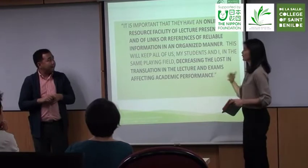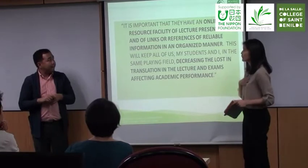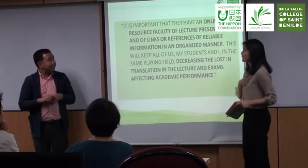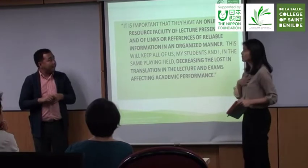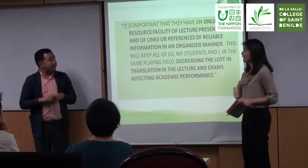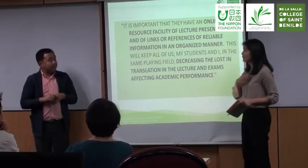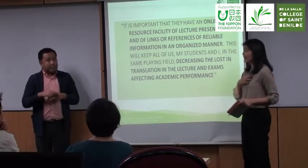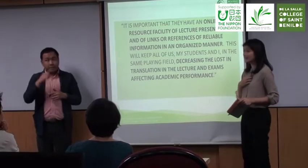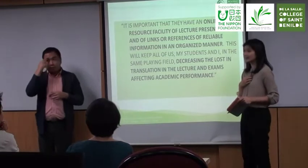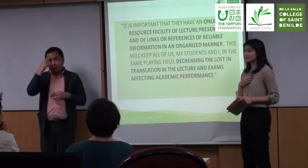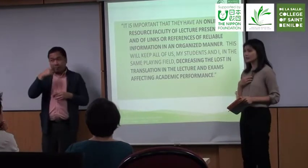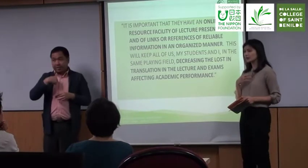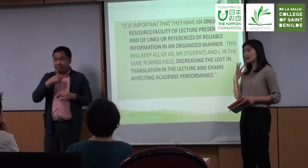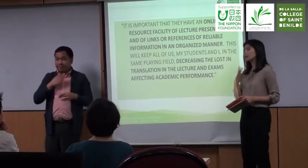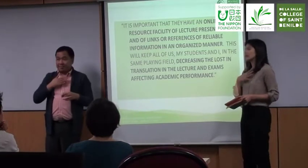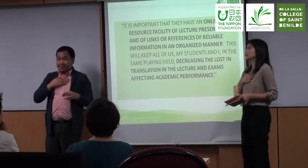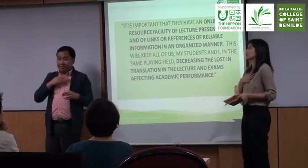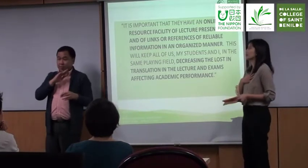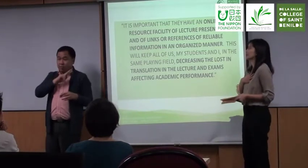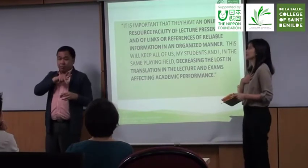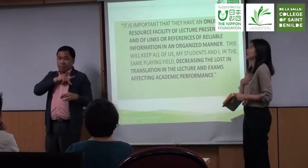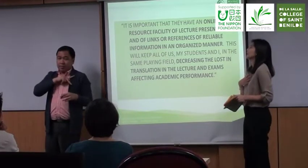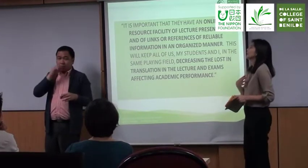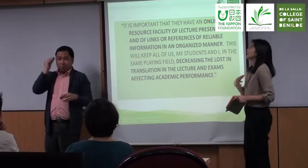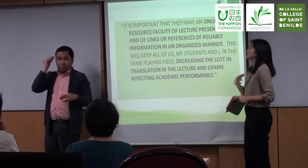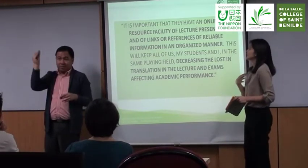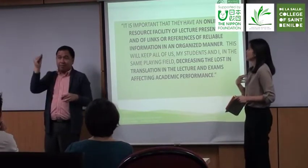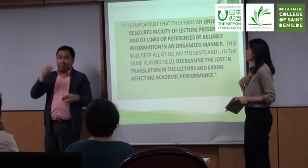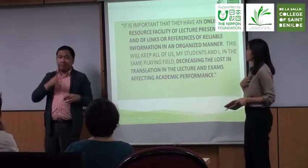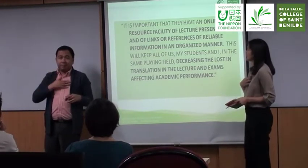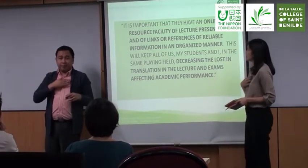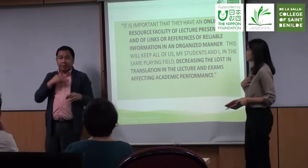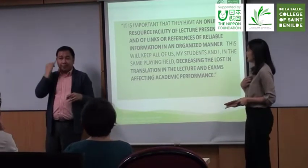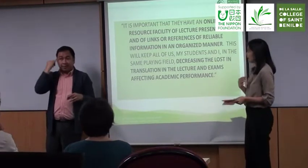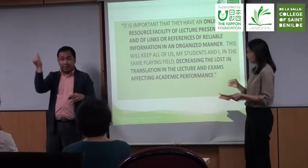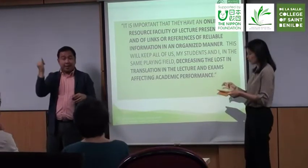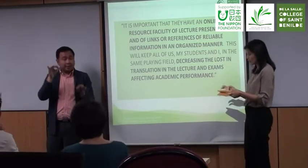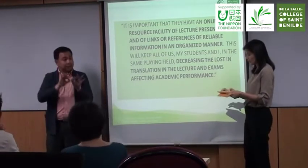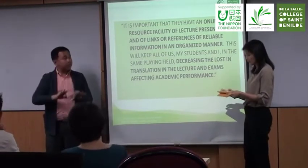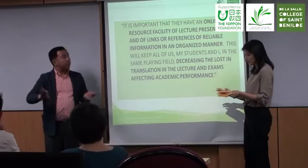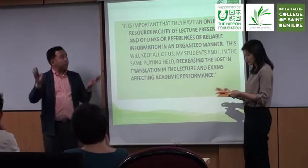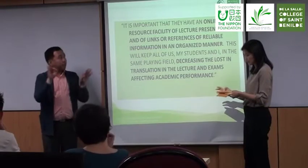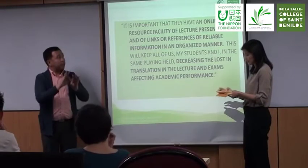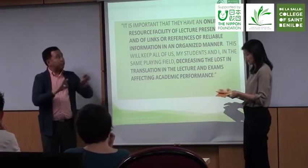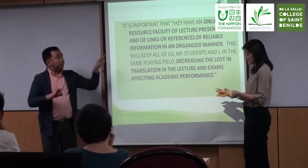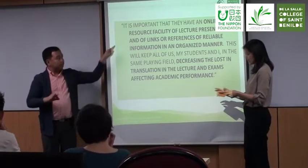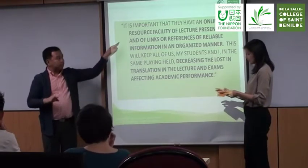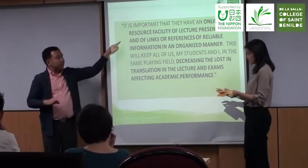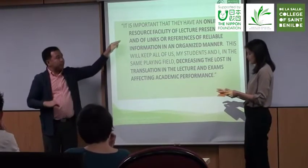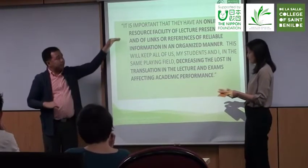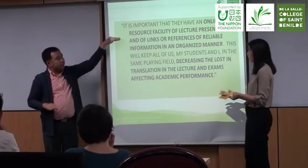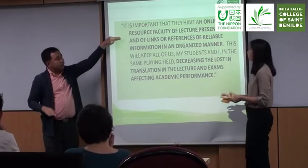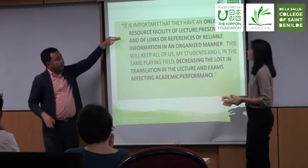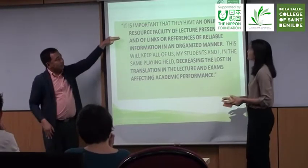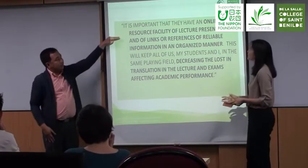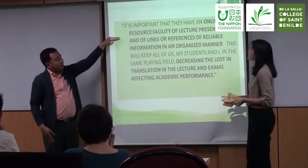Next, so for me, my bias or my opinion, my idea, it is important that they have an online resource